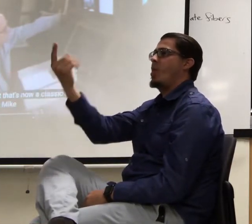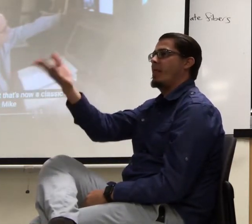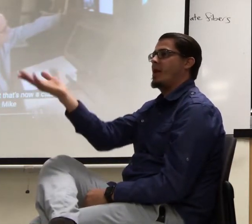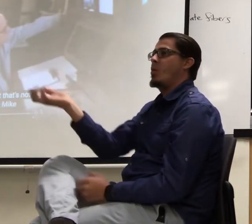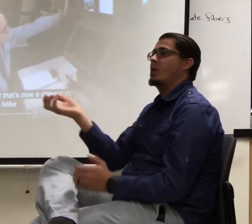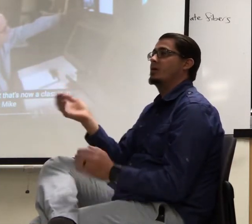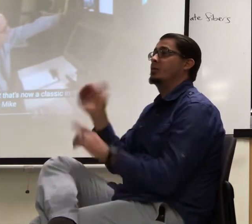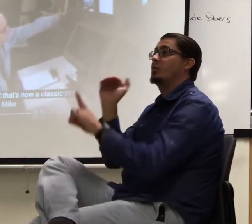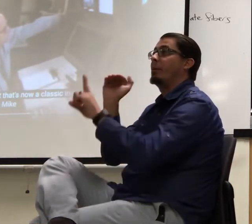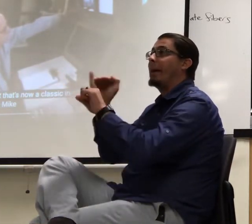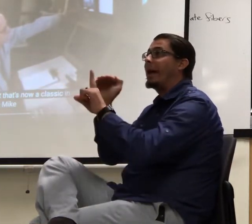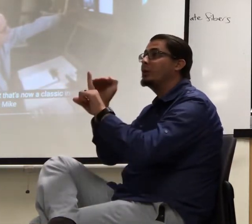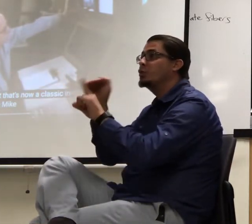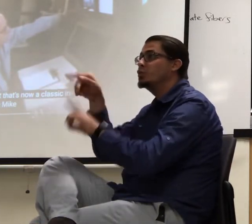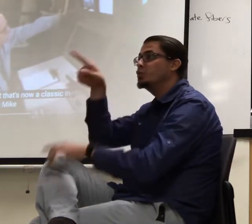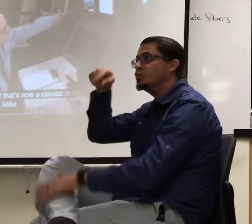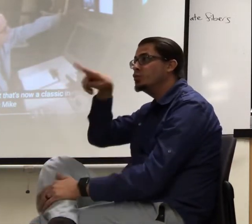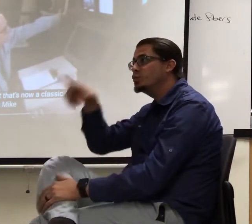is to remind you